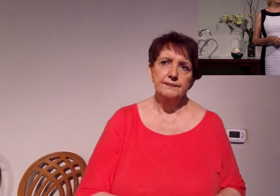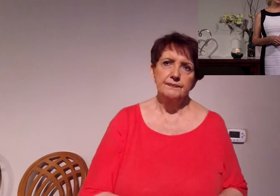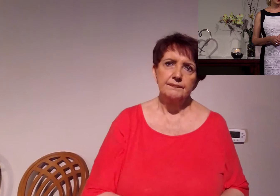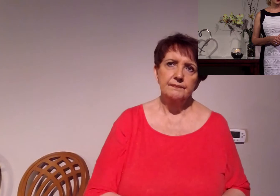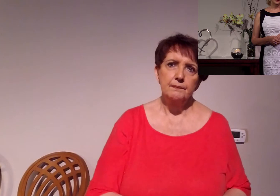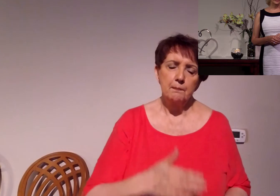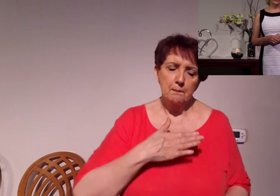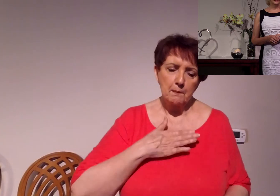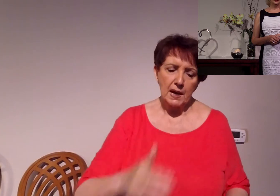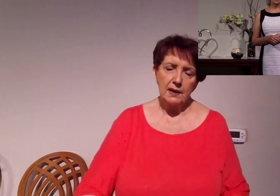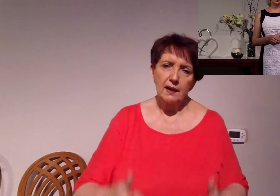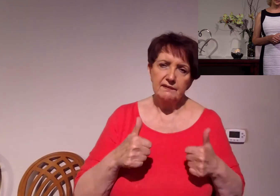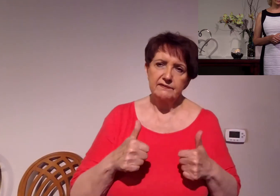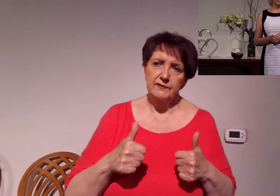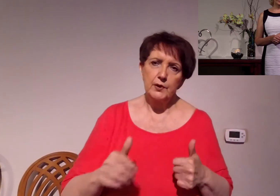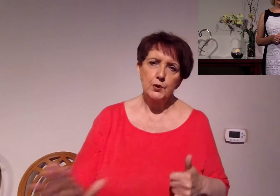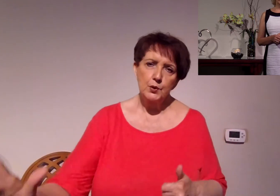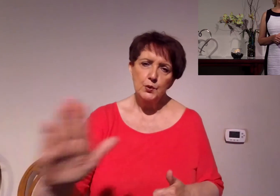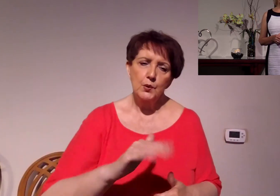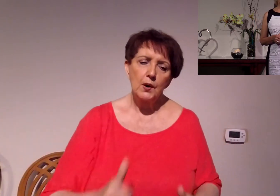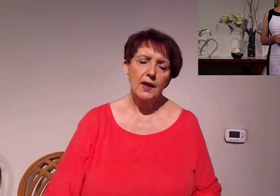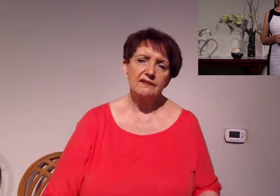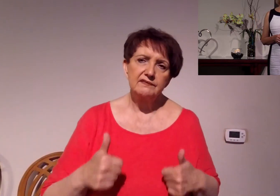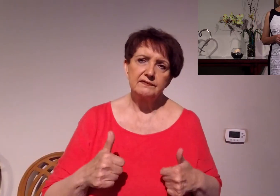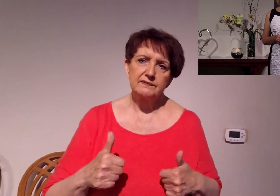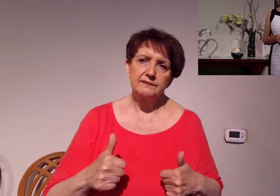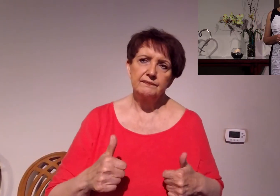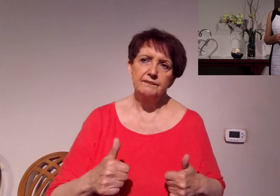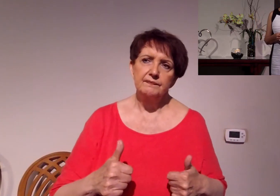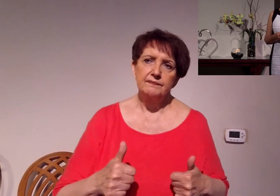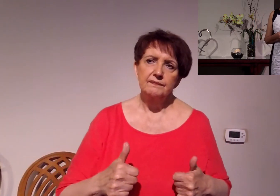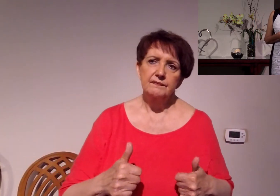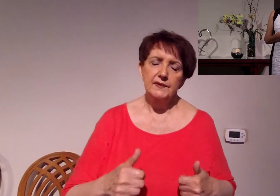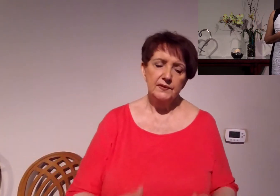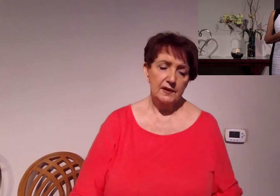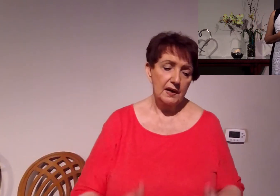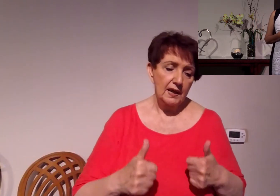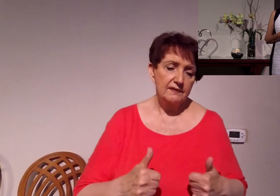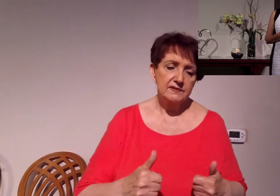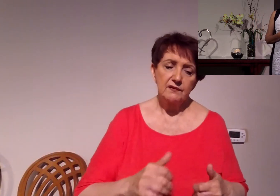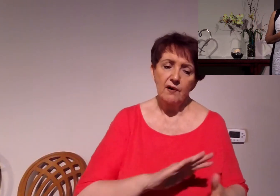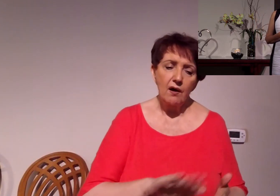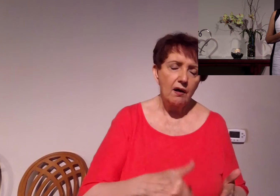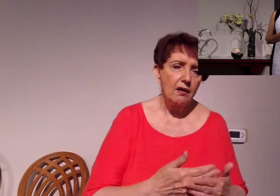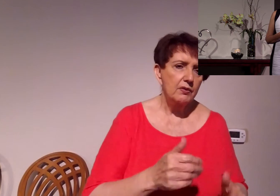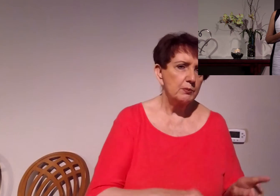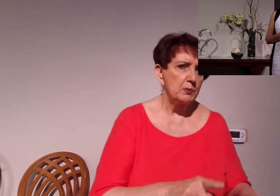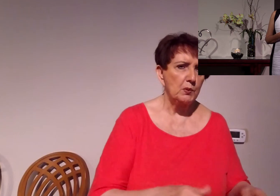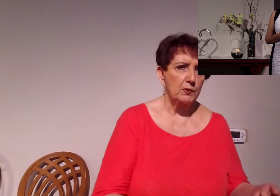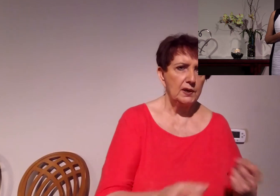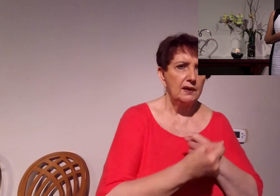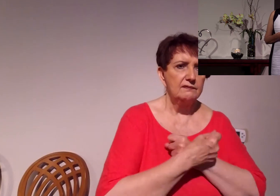My life, your life, the lives of our beloveds.